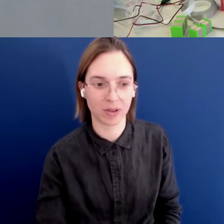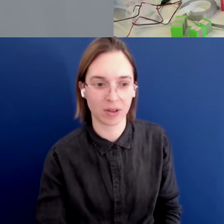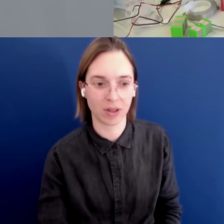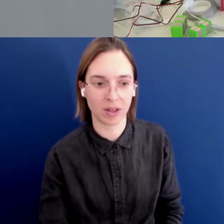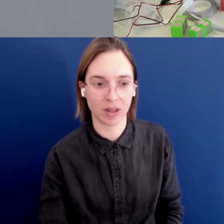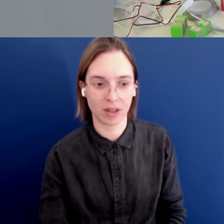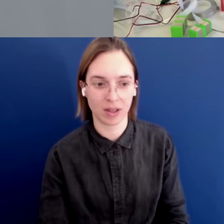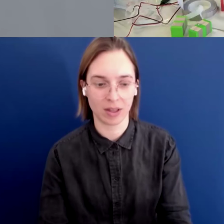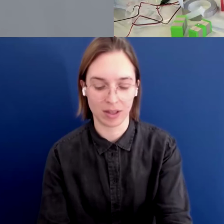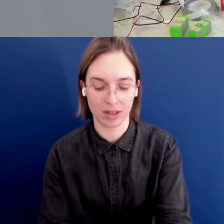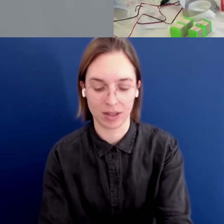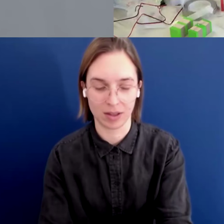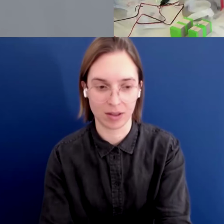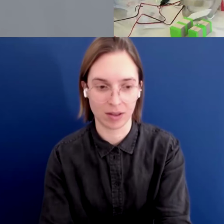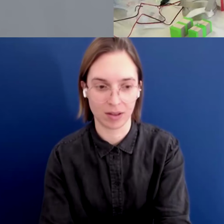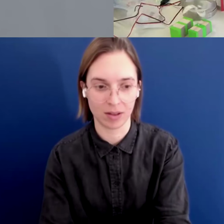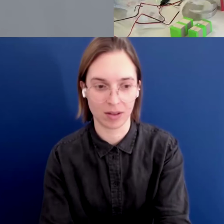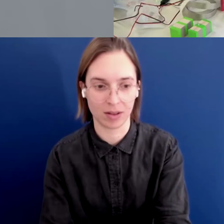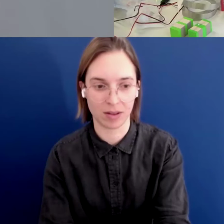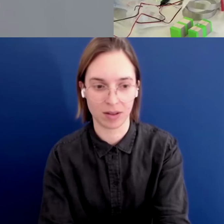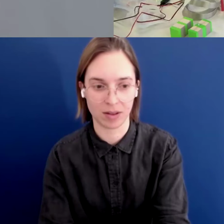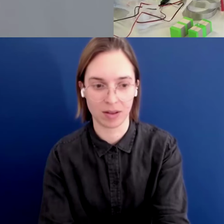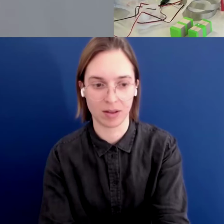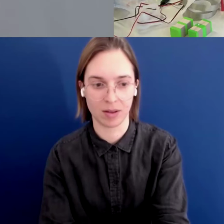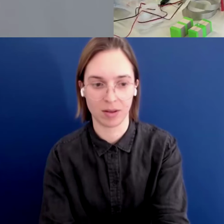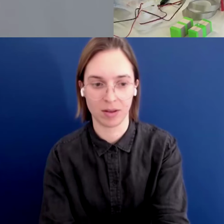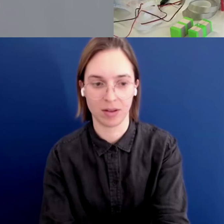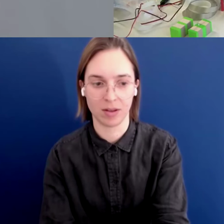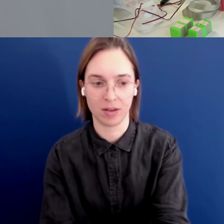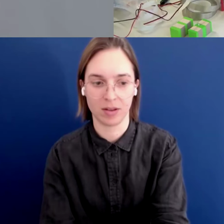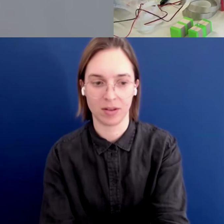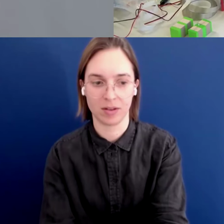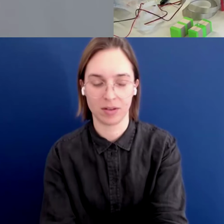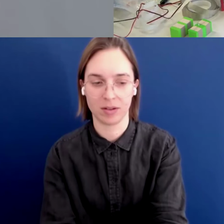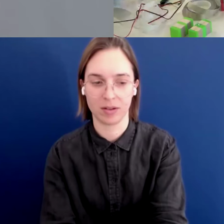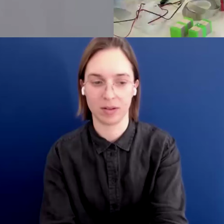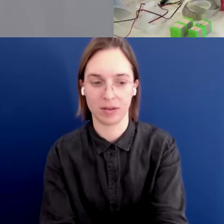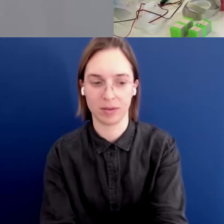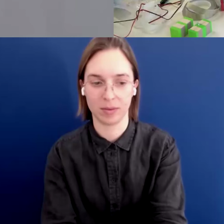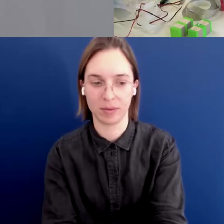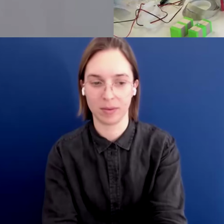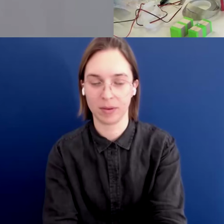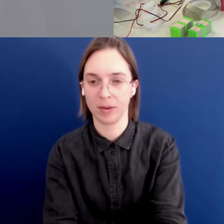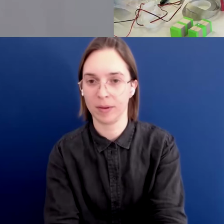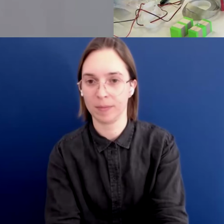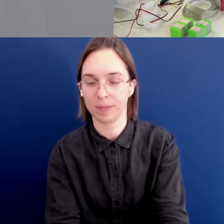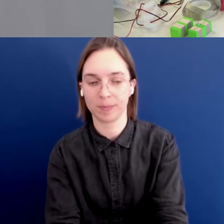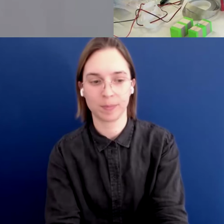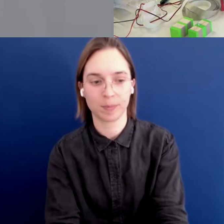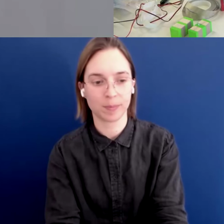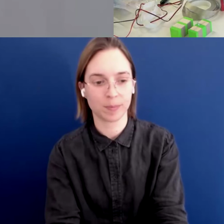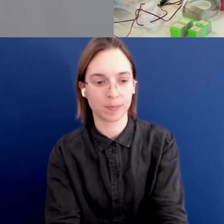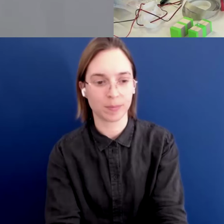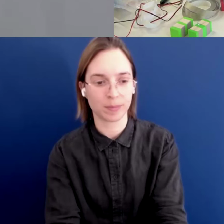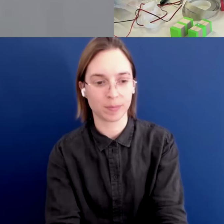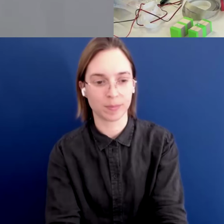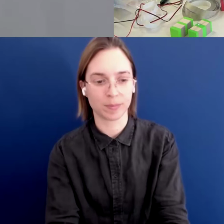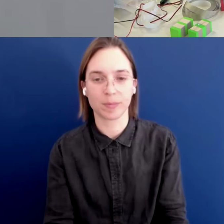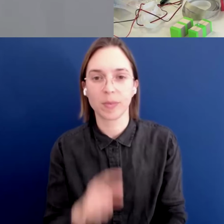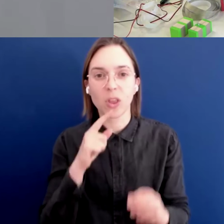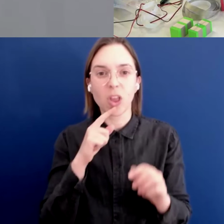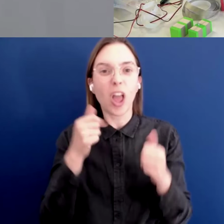I can, if I do that on bubble wrap, I can then make a